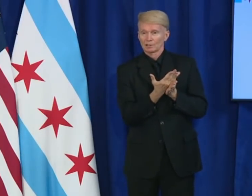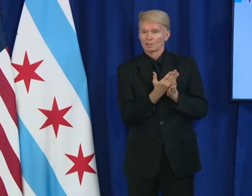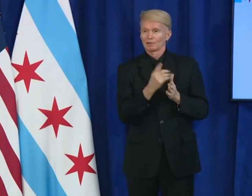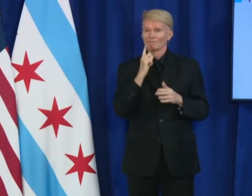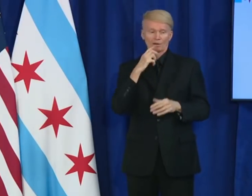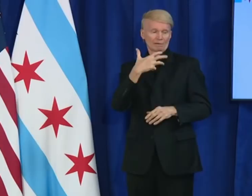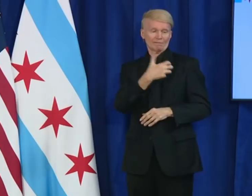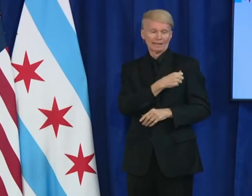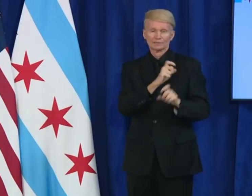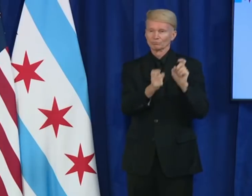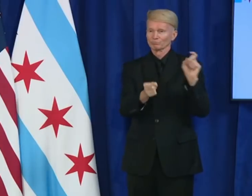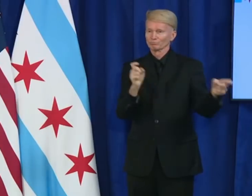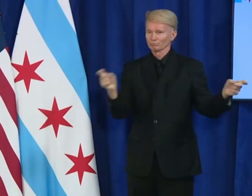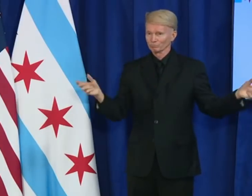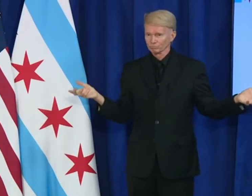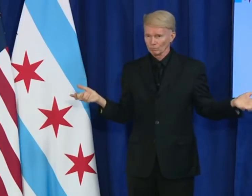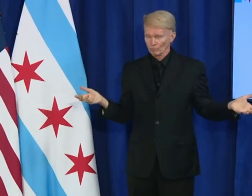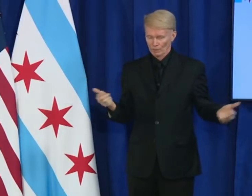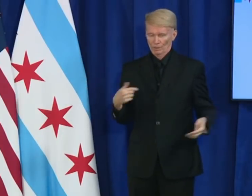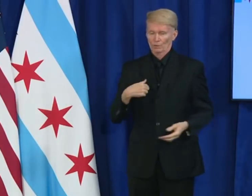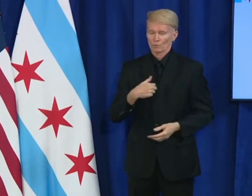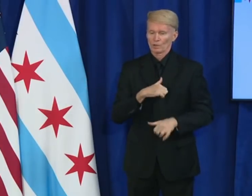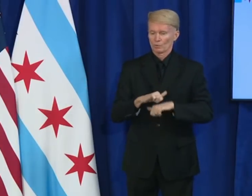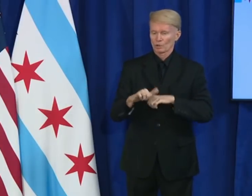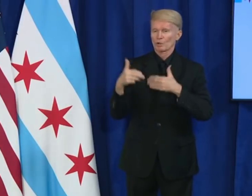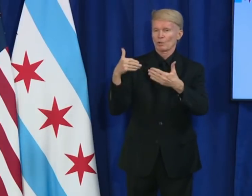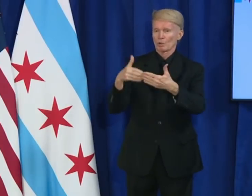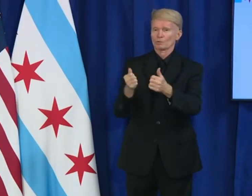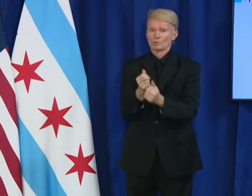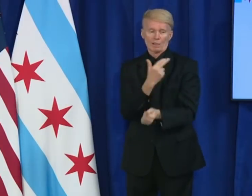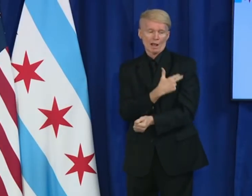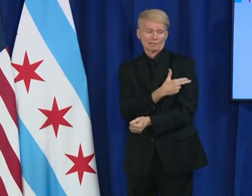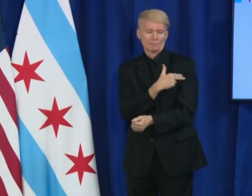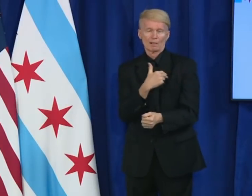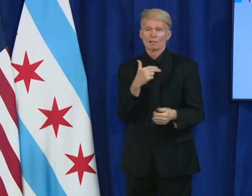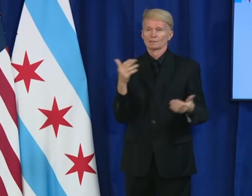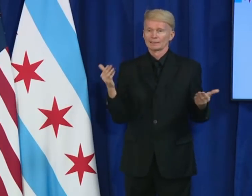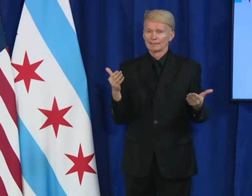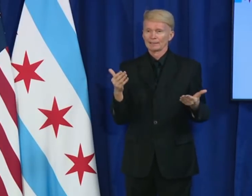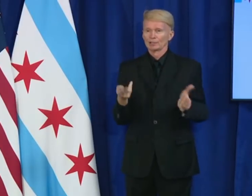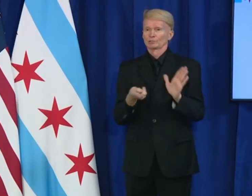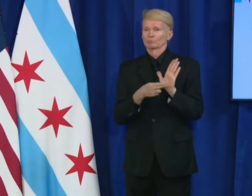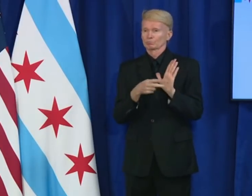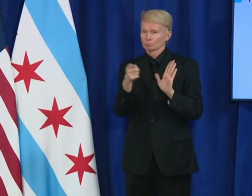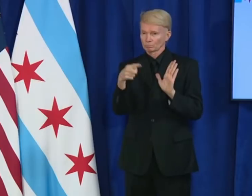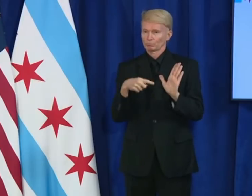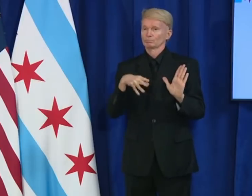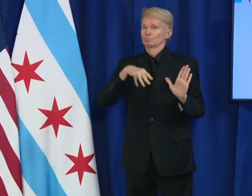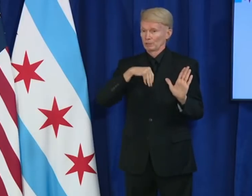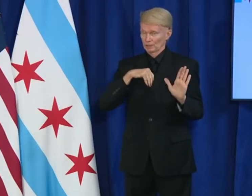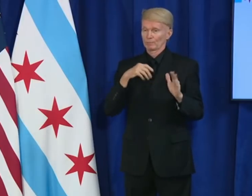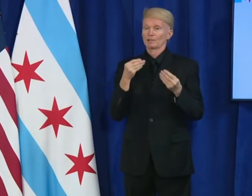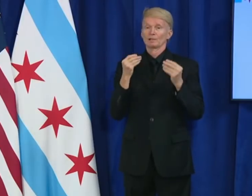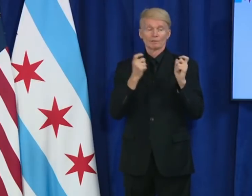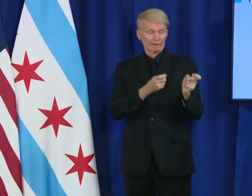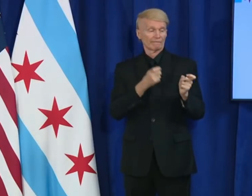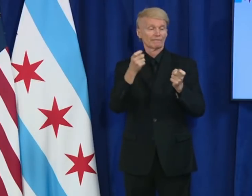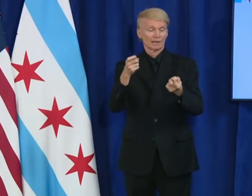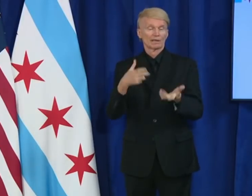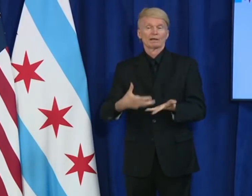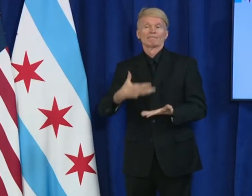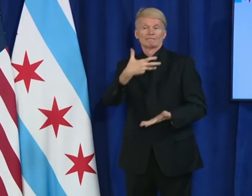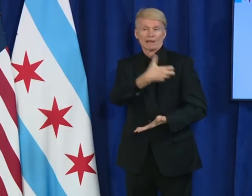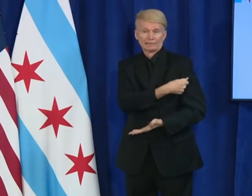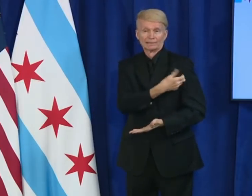healthcare workers. So we are working with our hospitals. We are enrolling them to be vaccine providers. We are getting